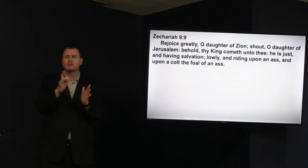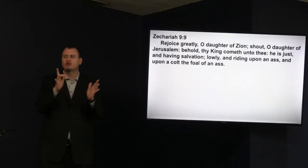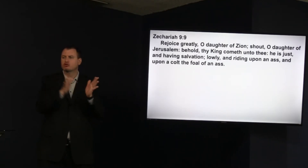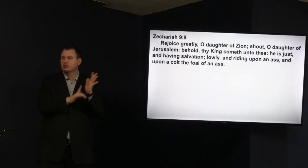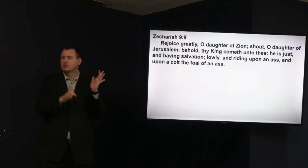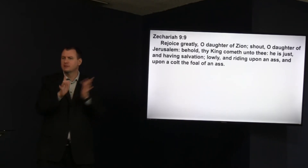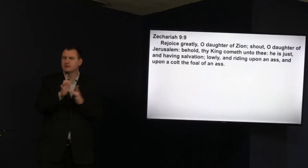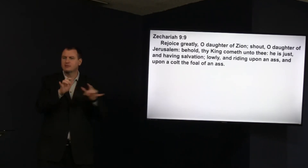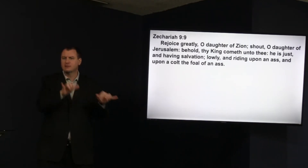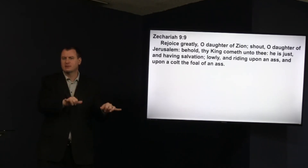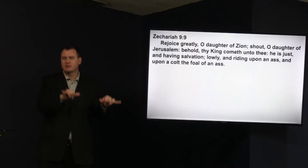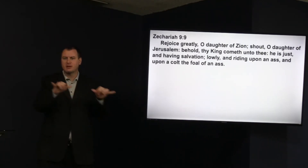And this